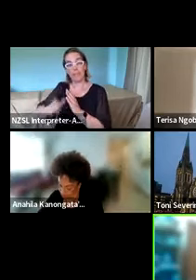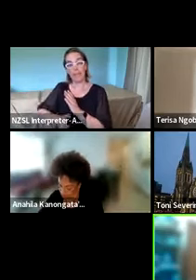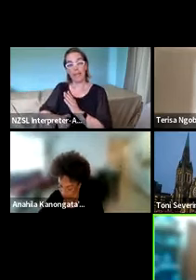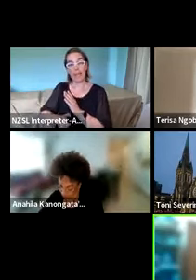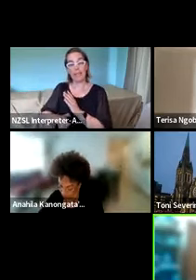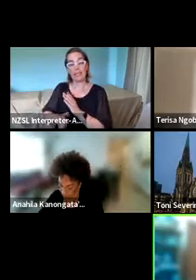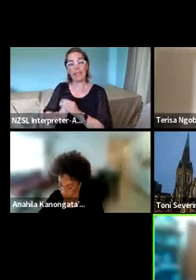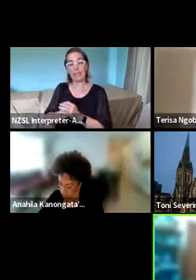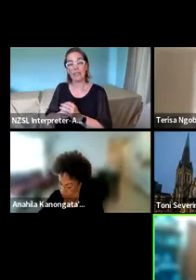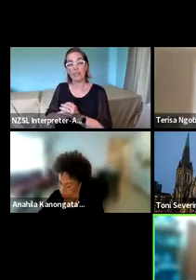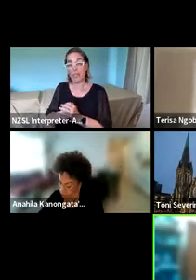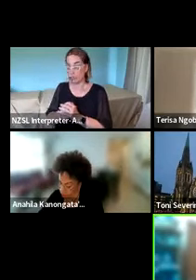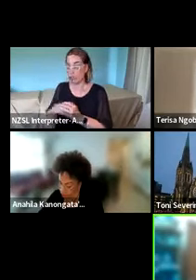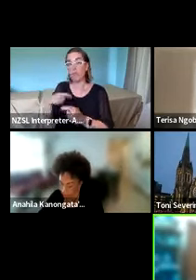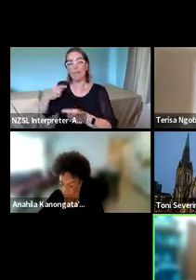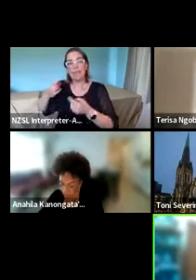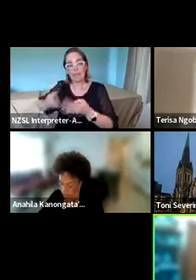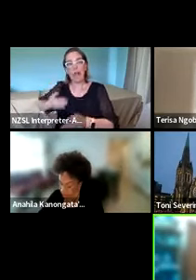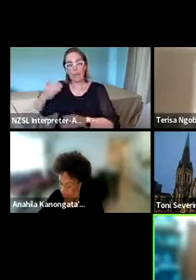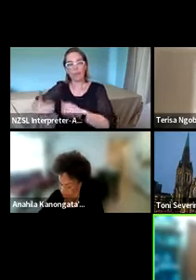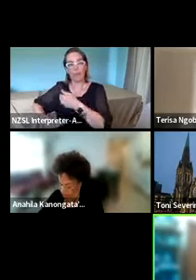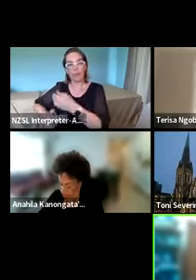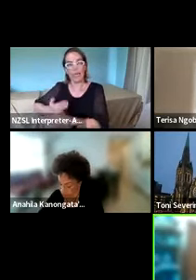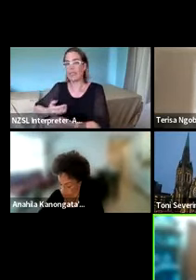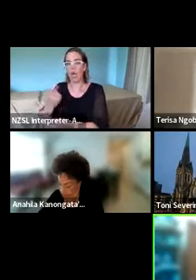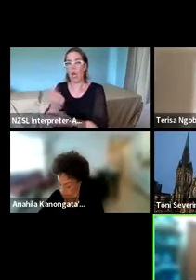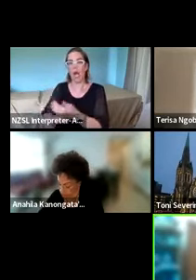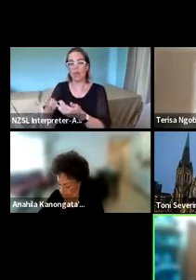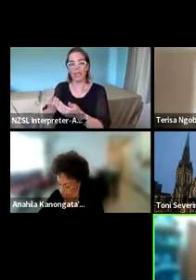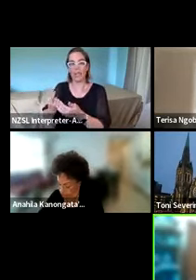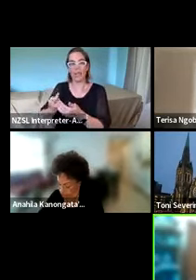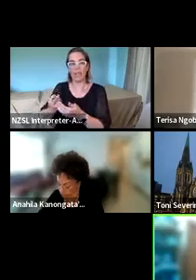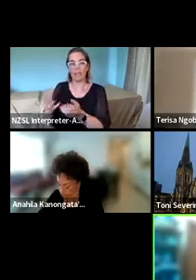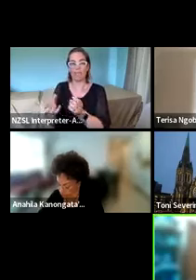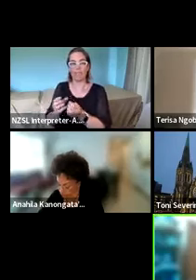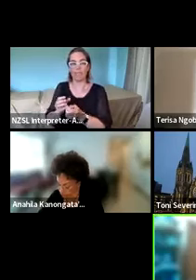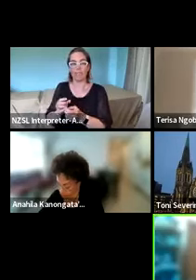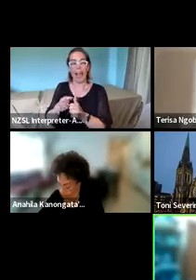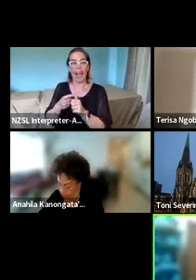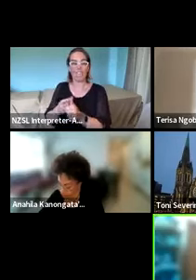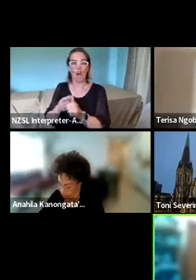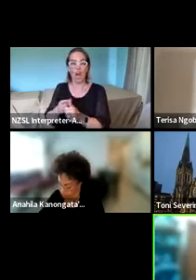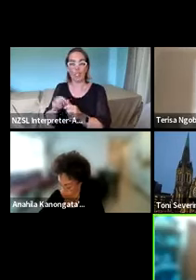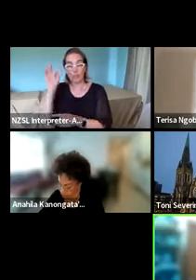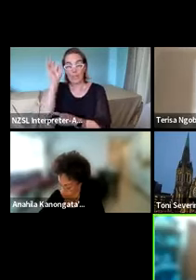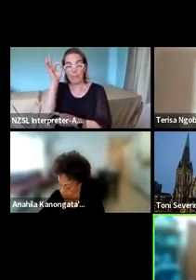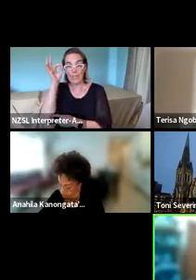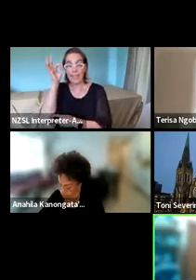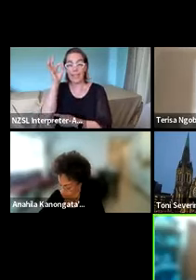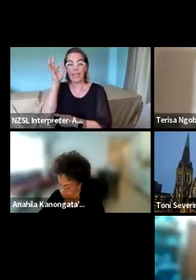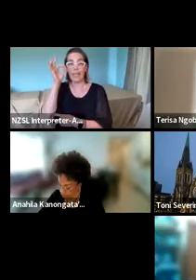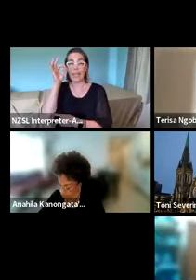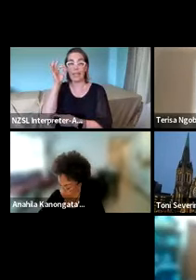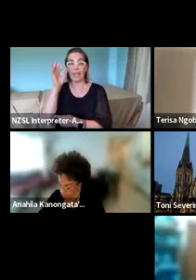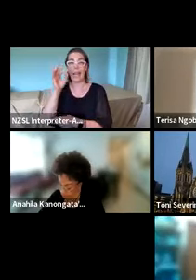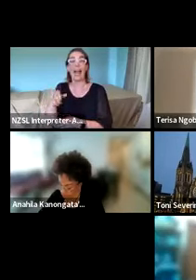to get the ball rolling beyond a advisory committee or an accessibility